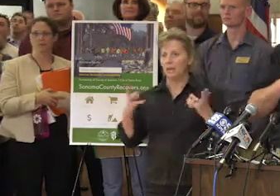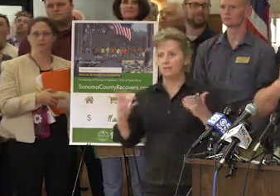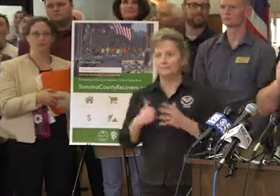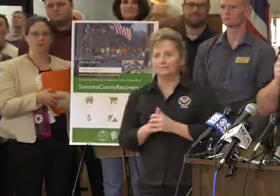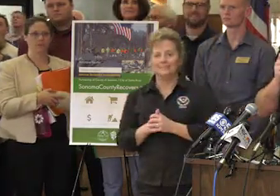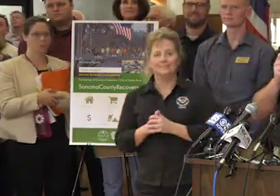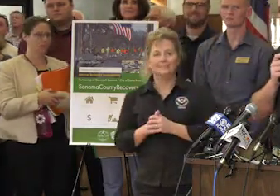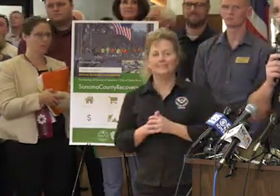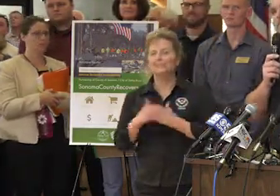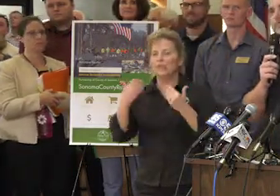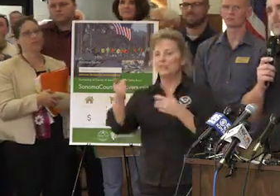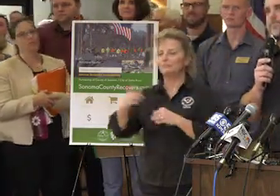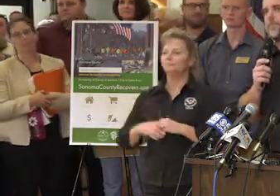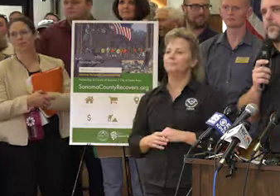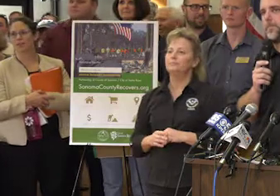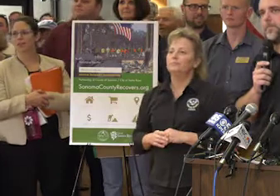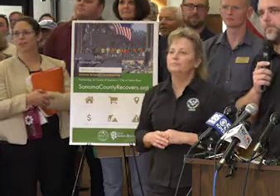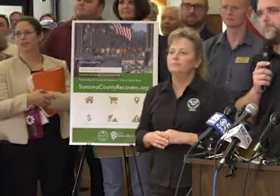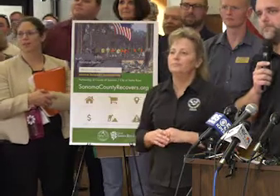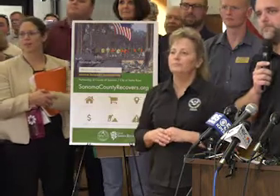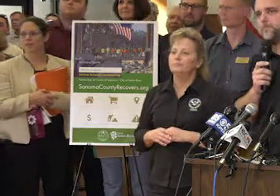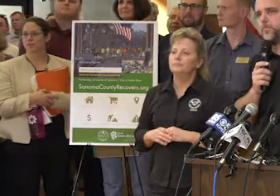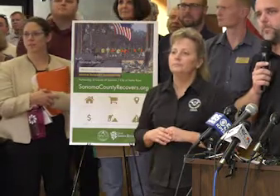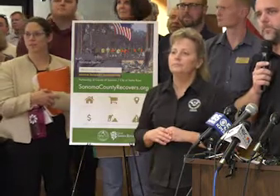Okay. All right, go ahead.